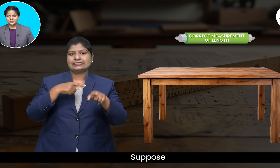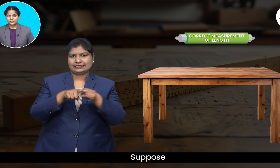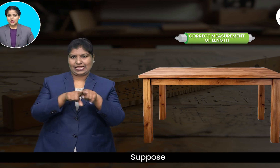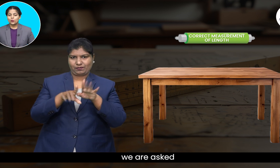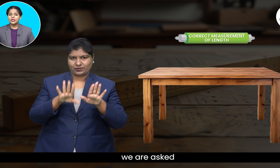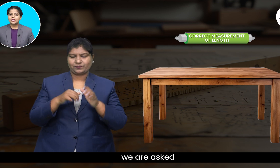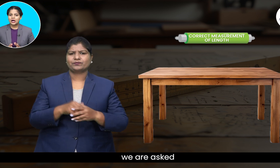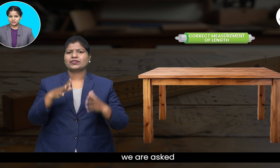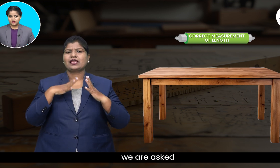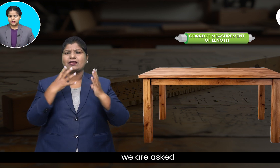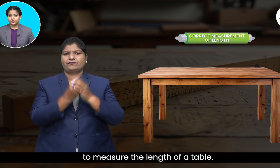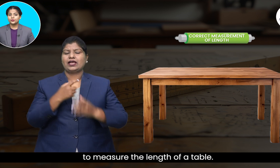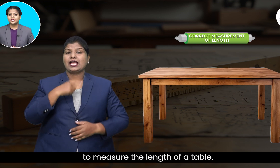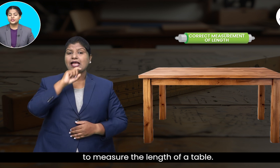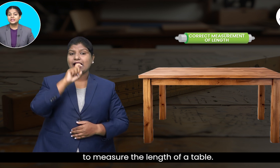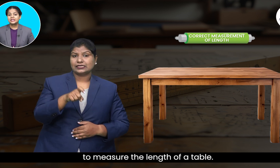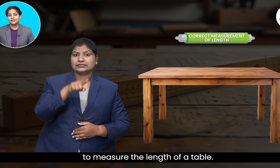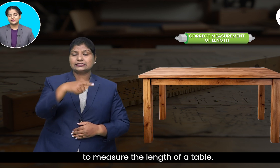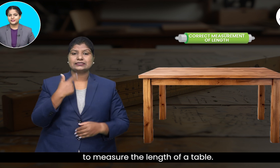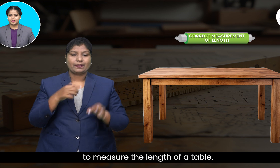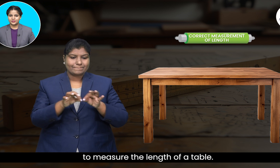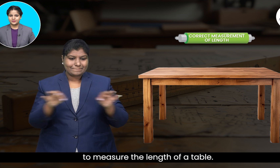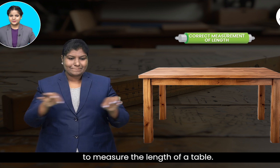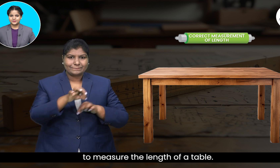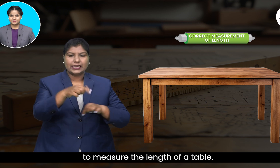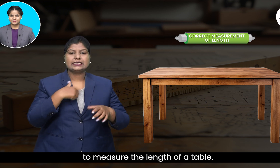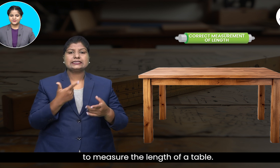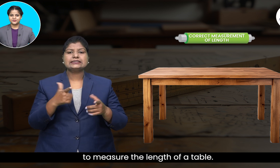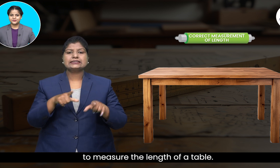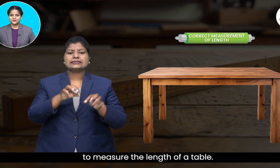Suppose we are asked to measure the length of a table.